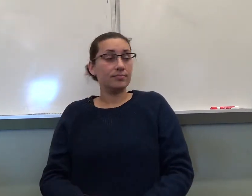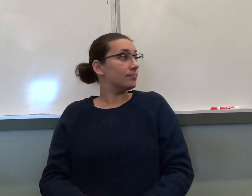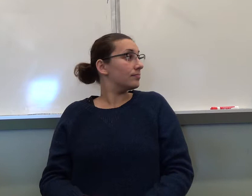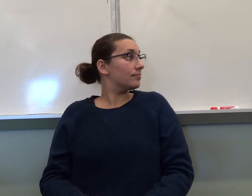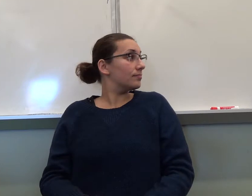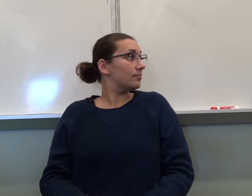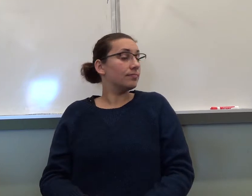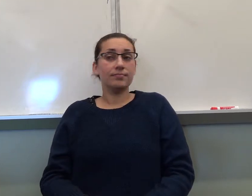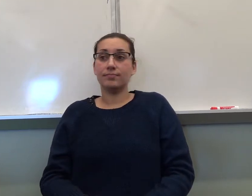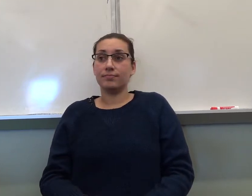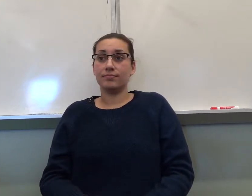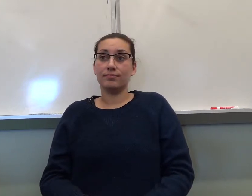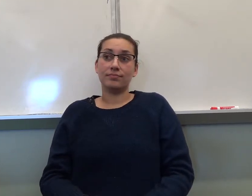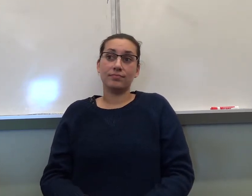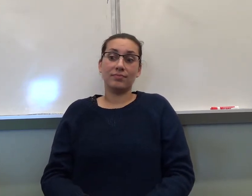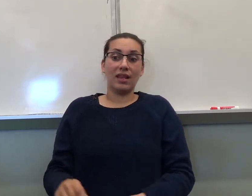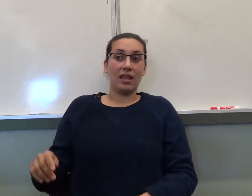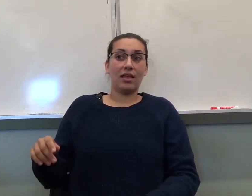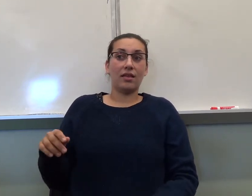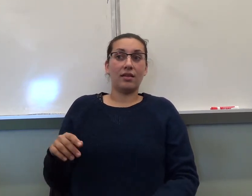the amazing Kruskin says that's going to be